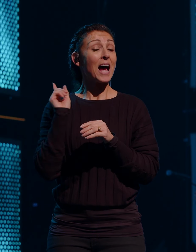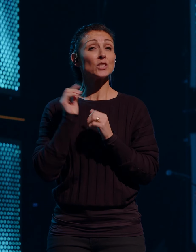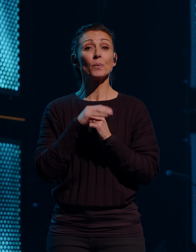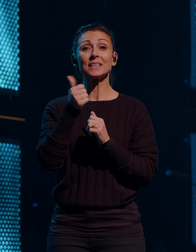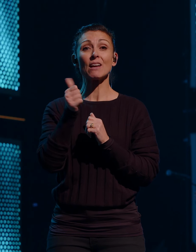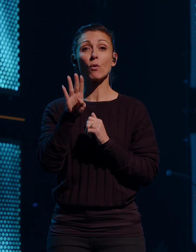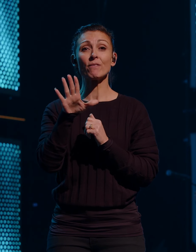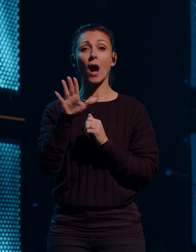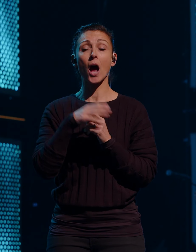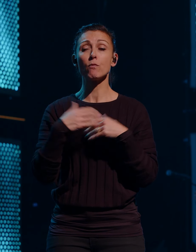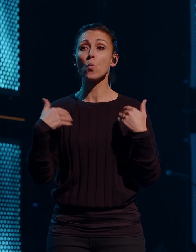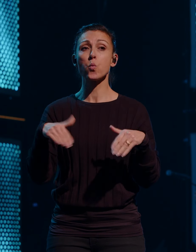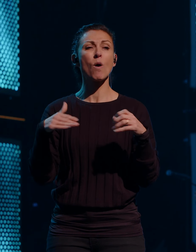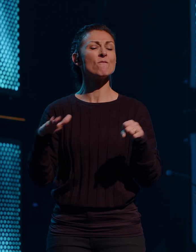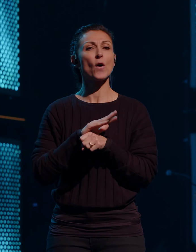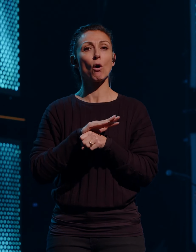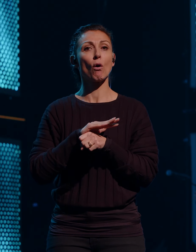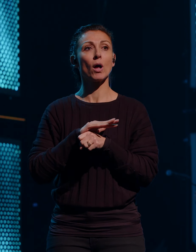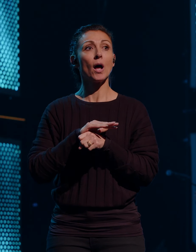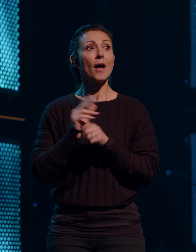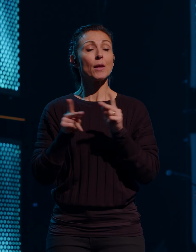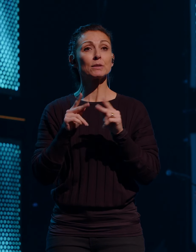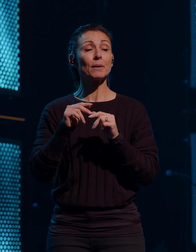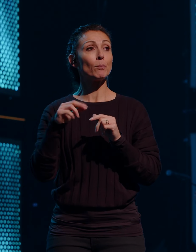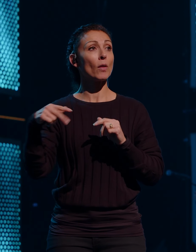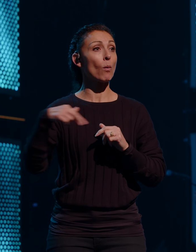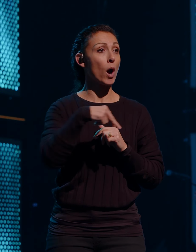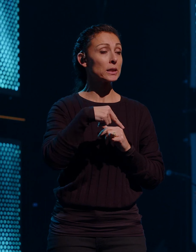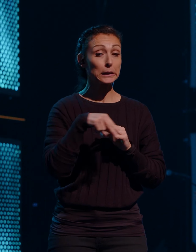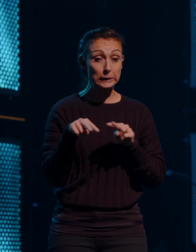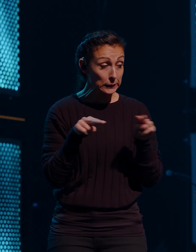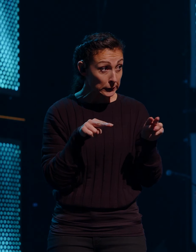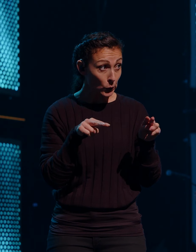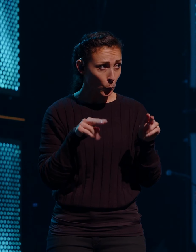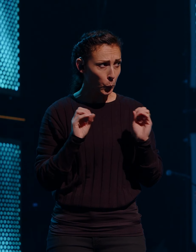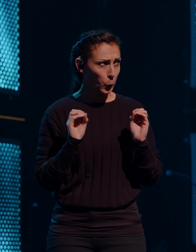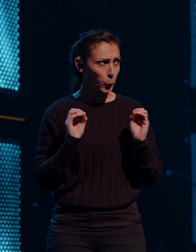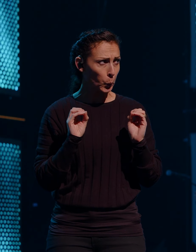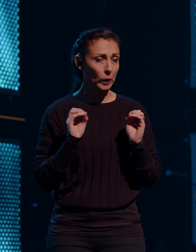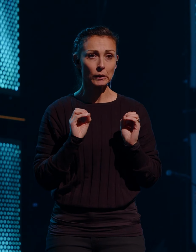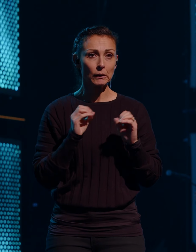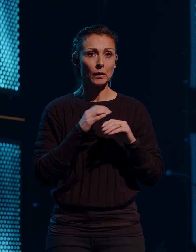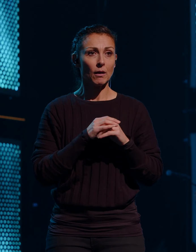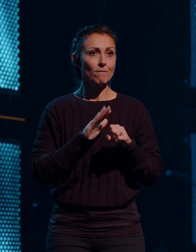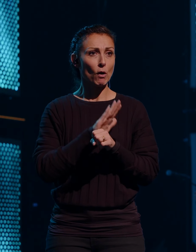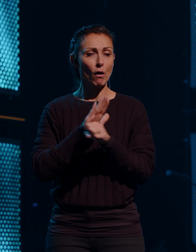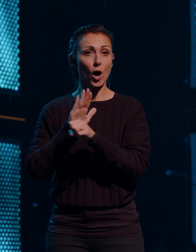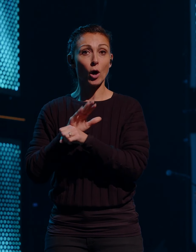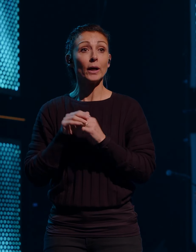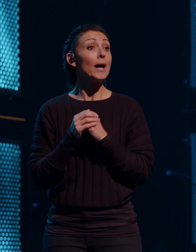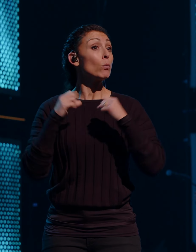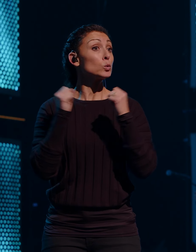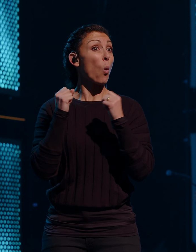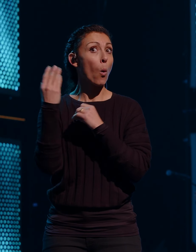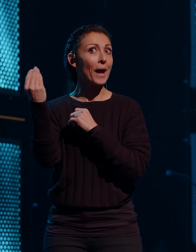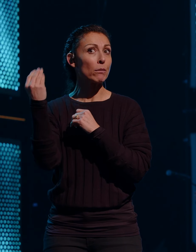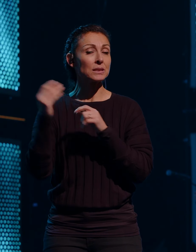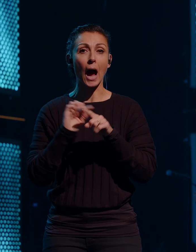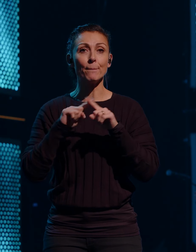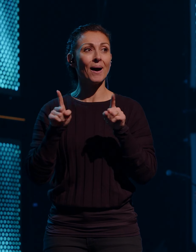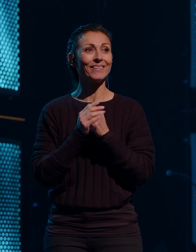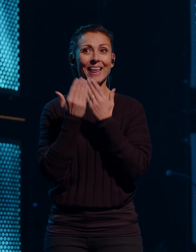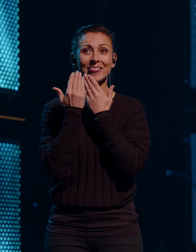room. People walked in, and they walked out. There were chairs in the ministry hallway, people watching because it was cold outside. So I just want to say thank